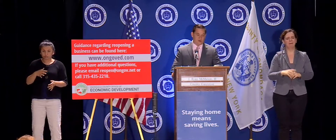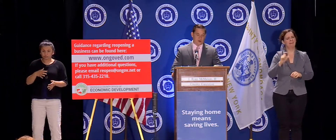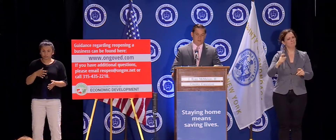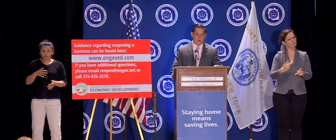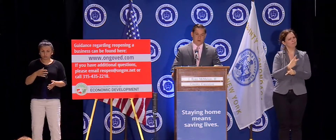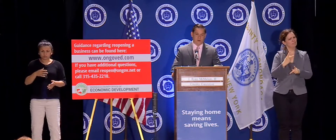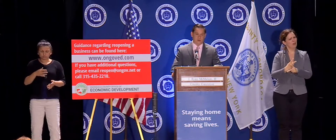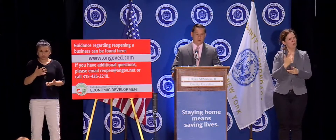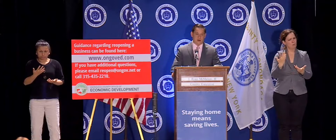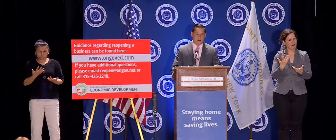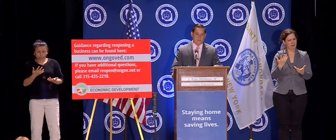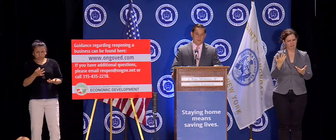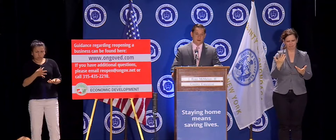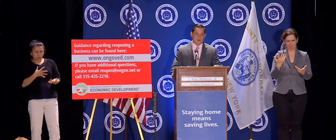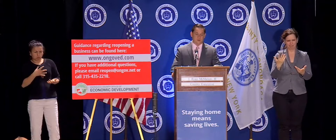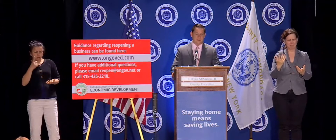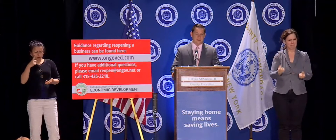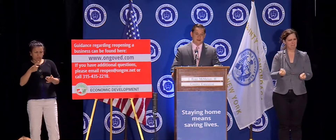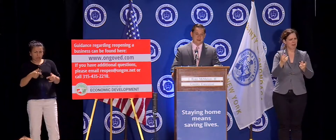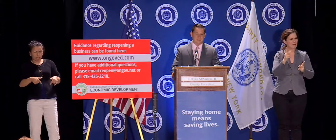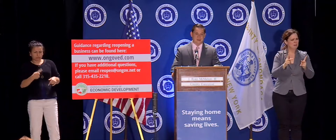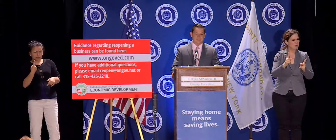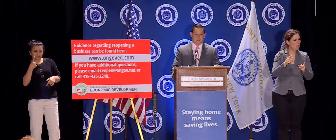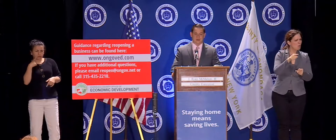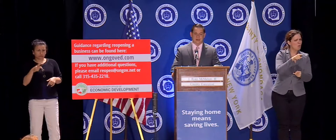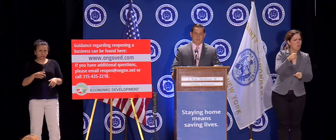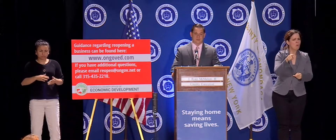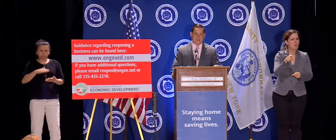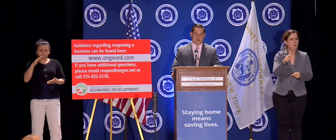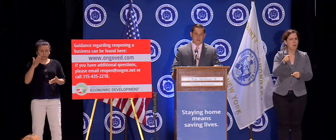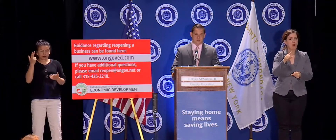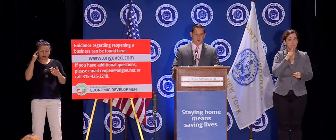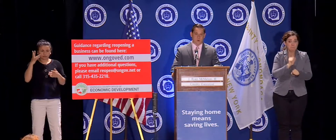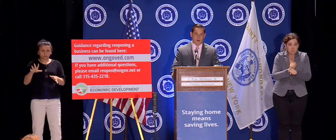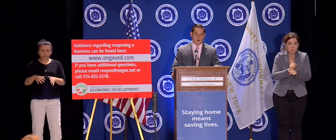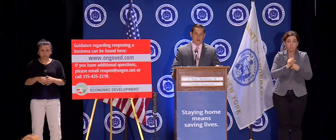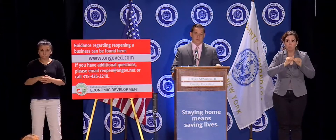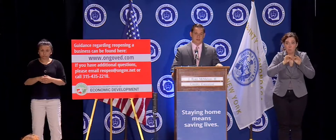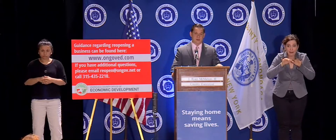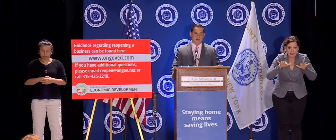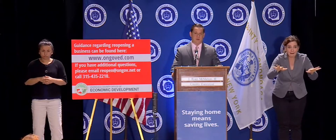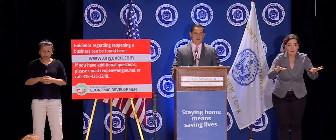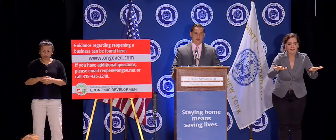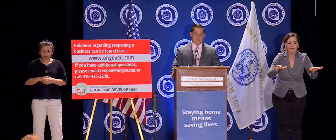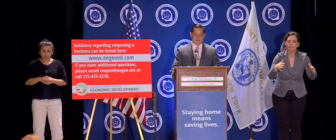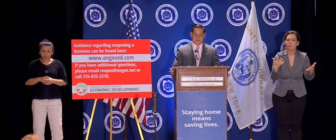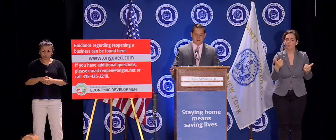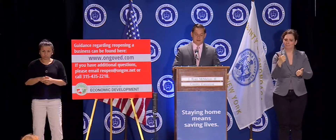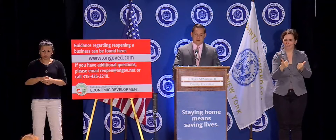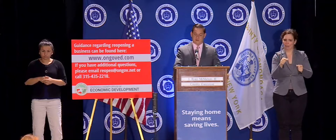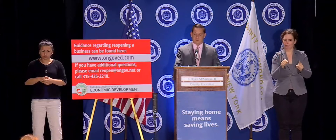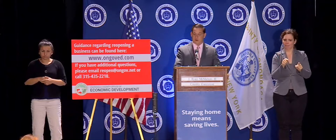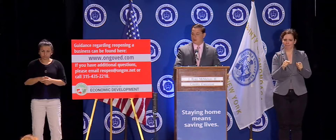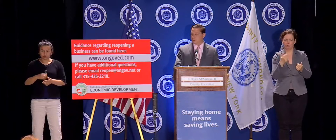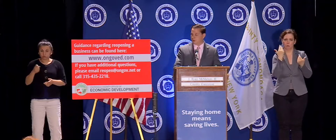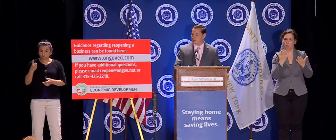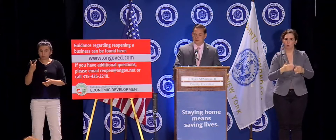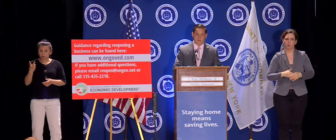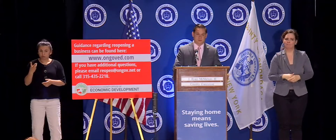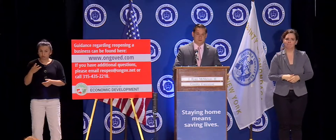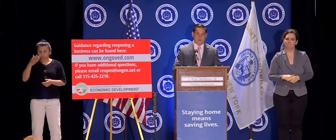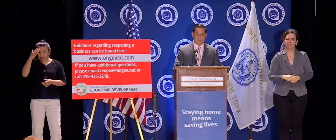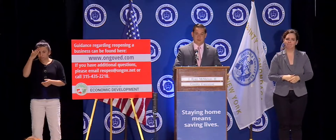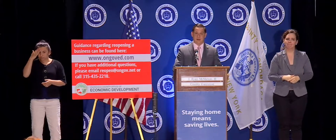overall number, we're going to start looking at percentages more the number of cases if we're going to